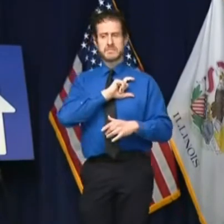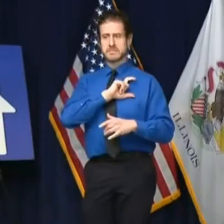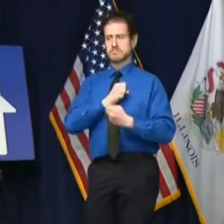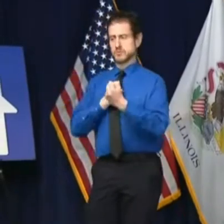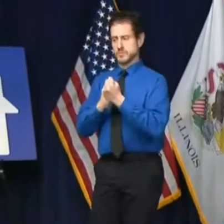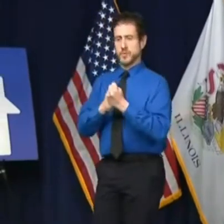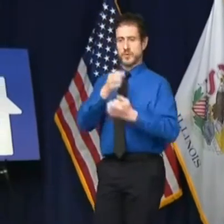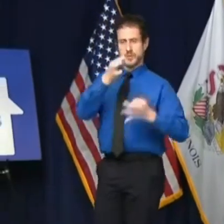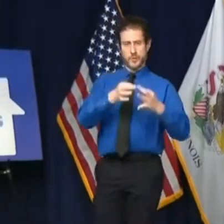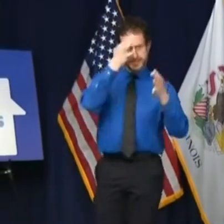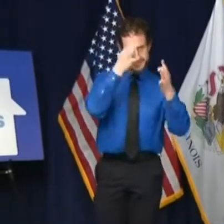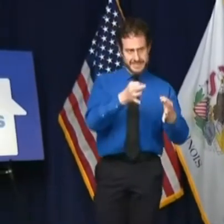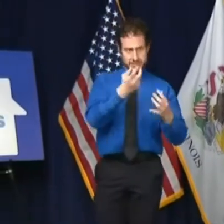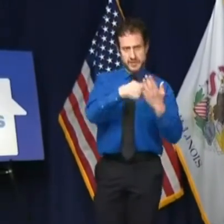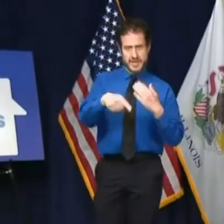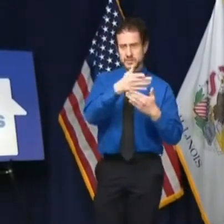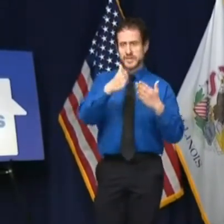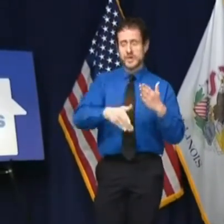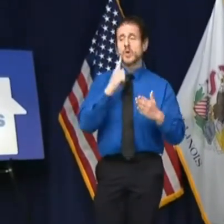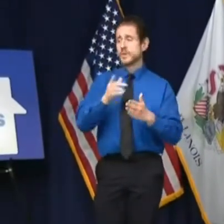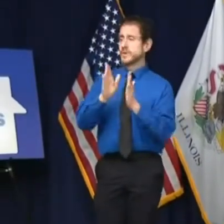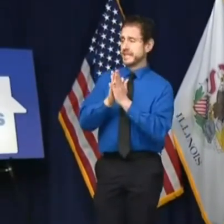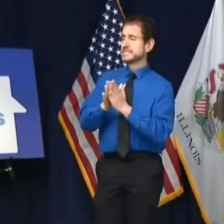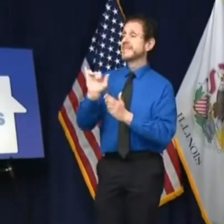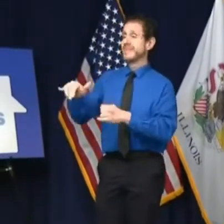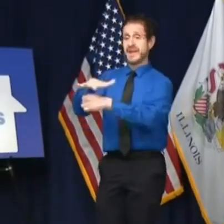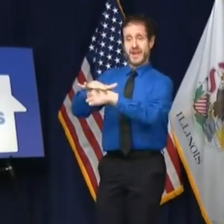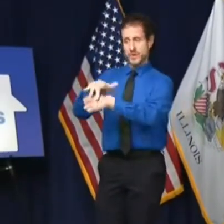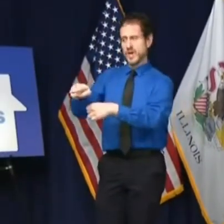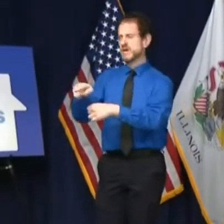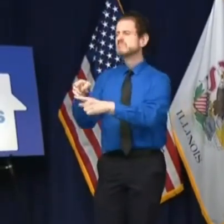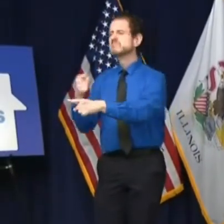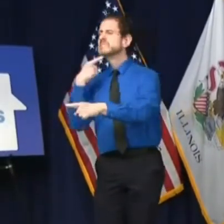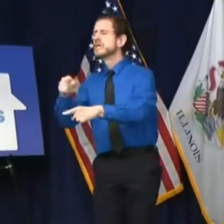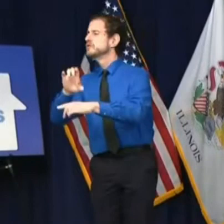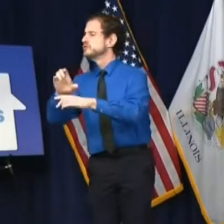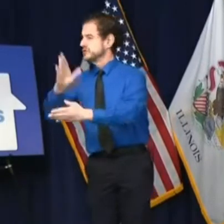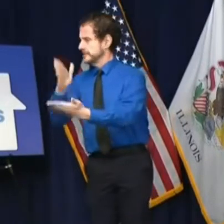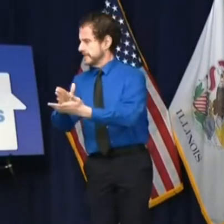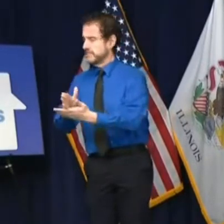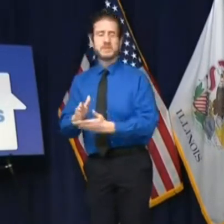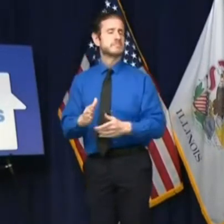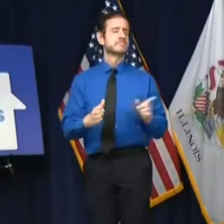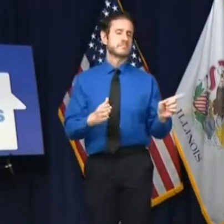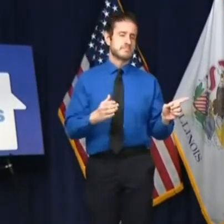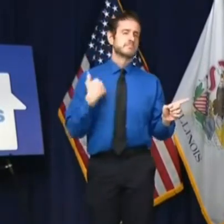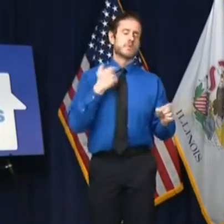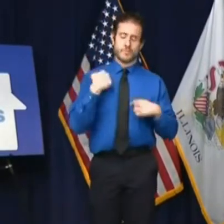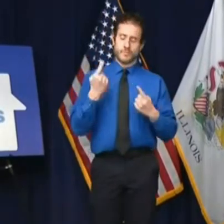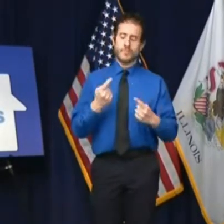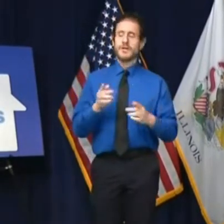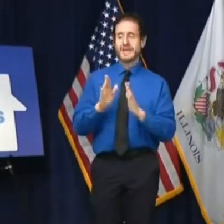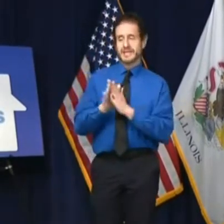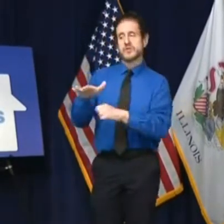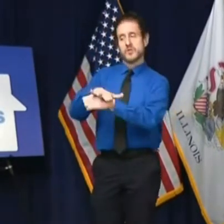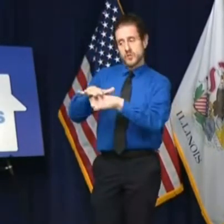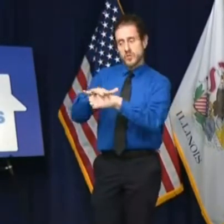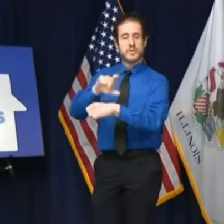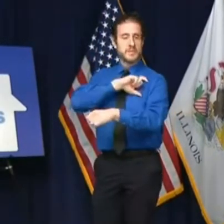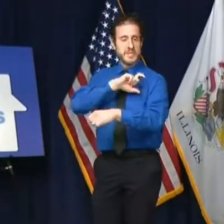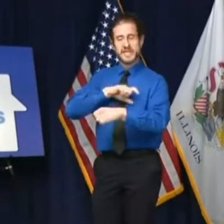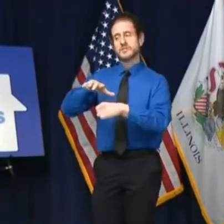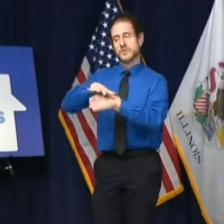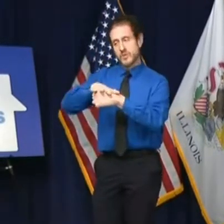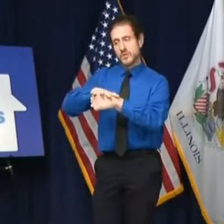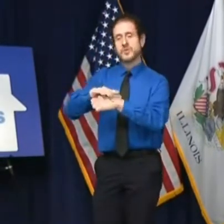you request the county do something to enforce that order? We have always asked local law enforcement, local officials